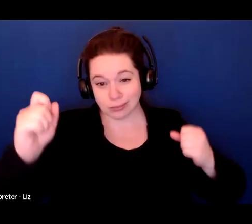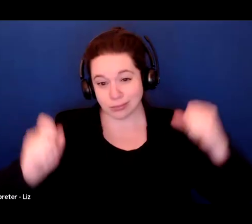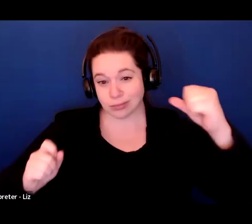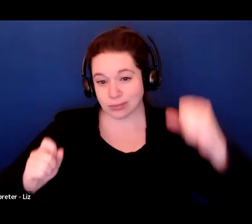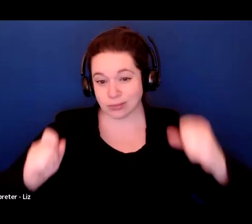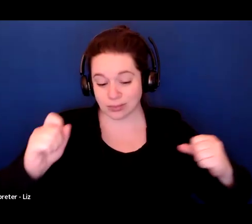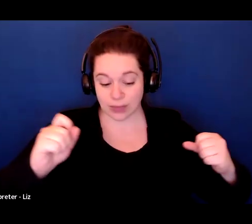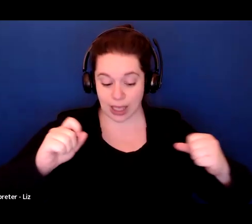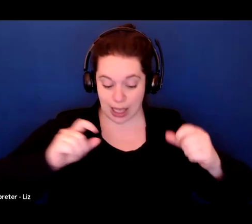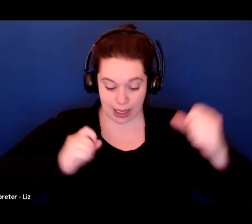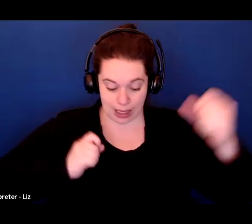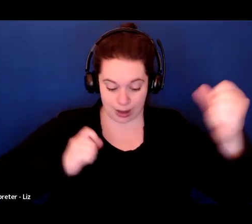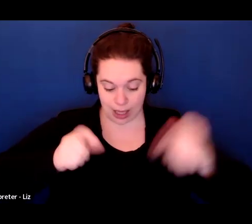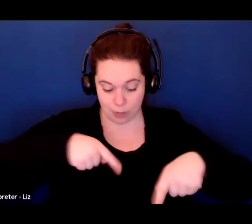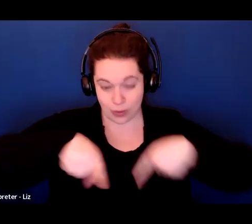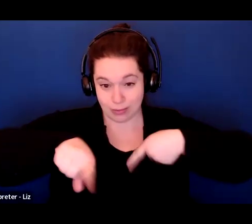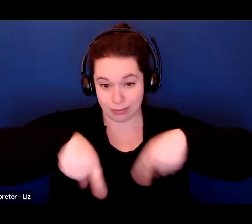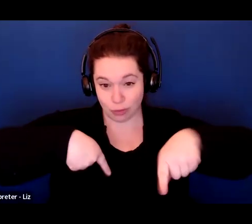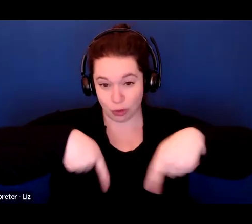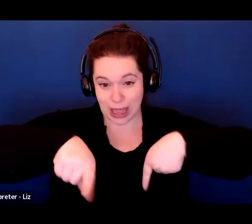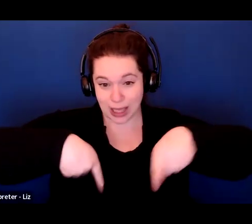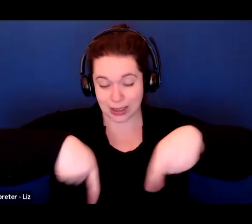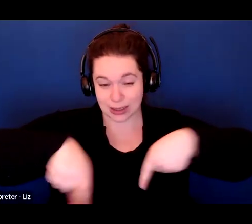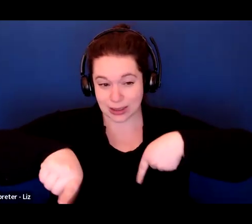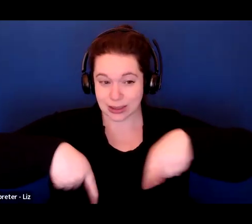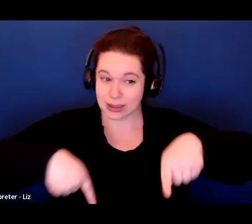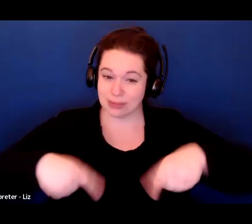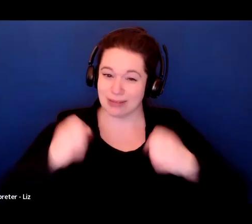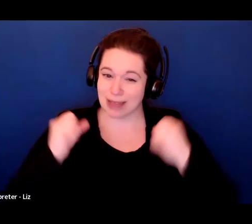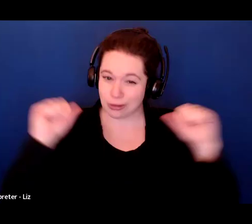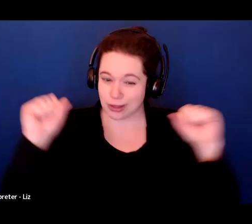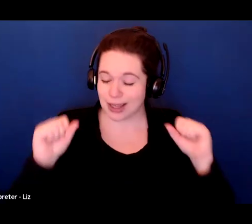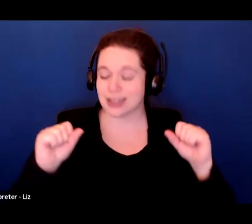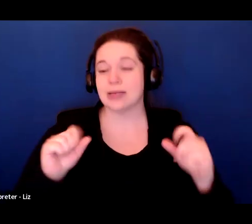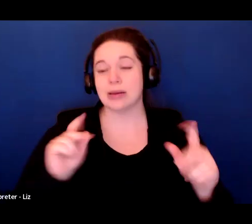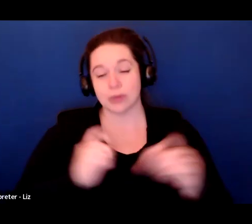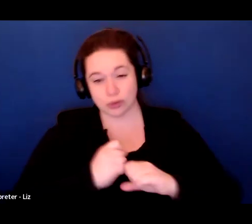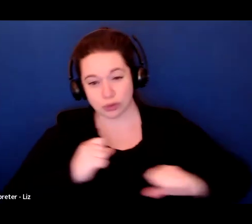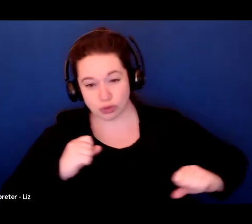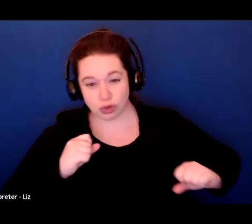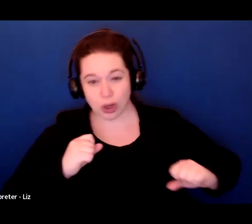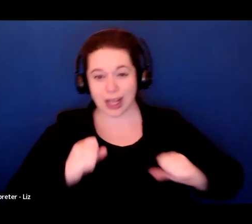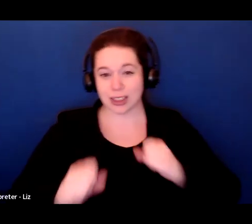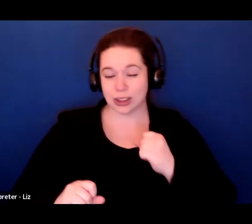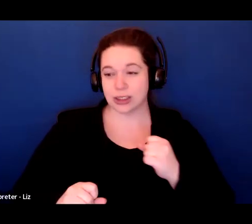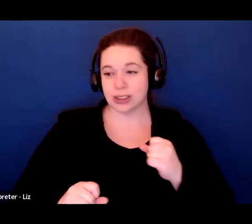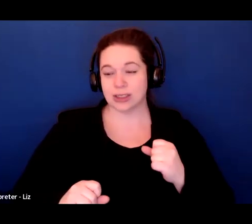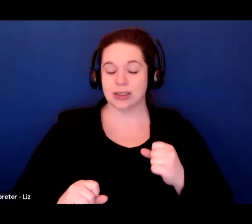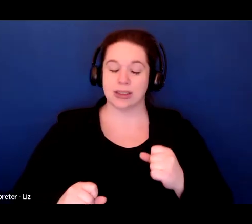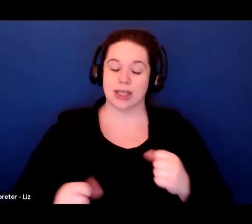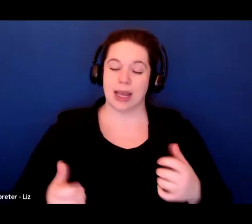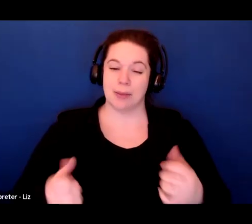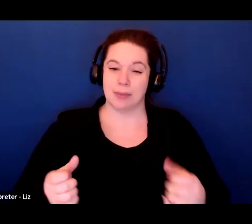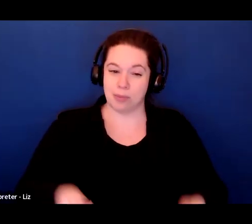legs. And it not only does it, people stretch and they pull their bodies, they usually do it in bed or in a chair, and